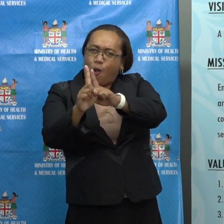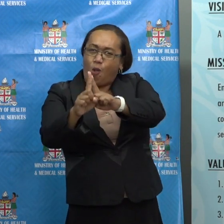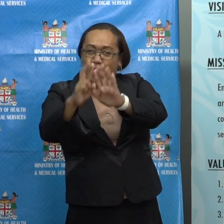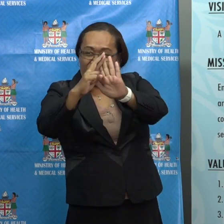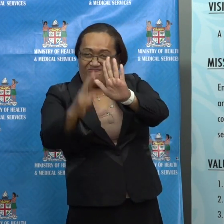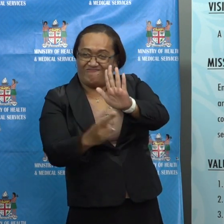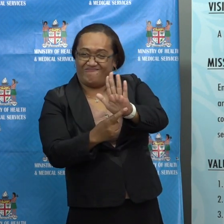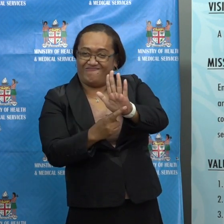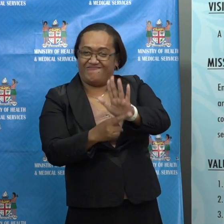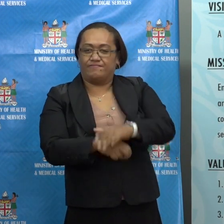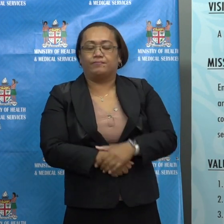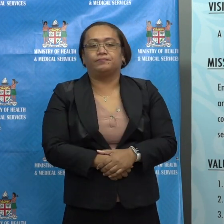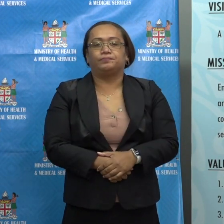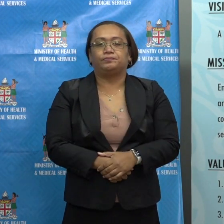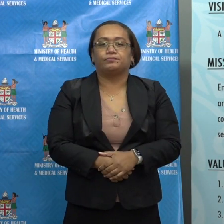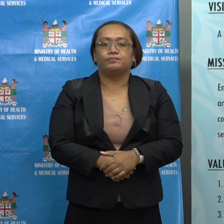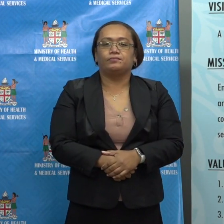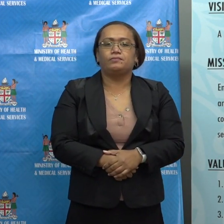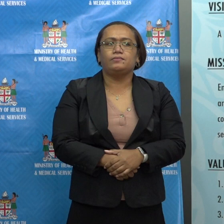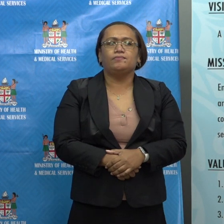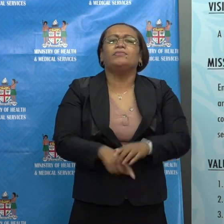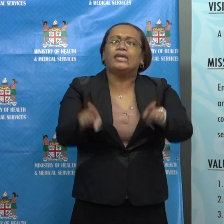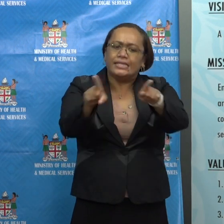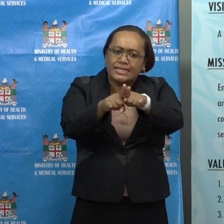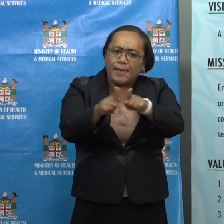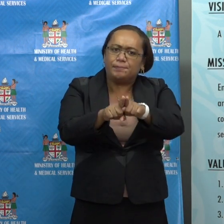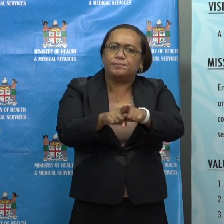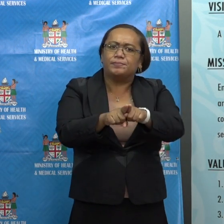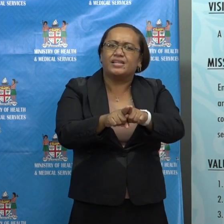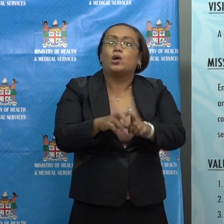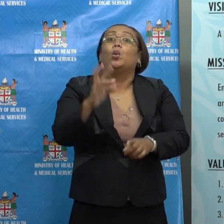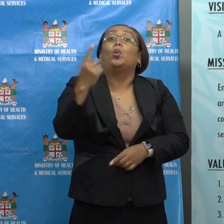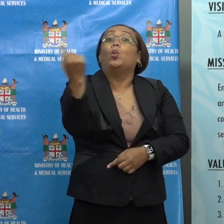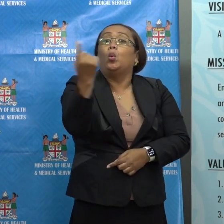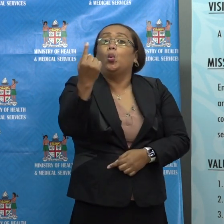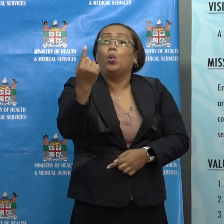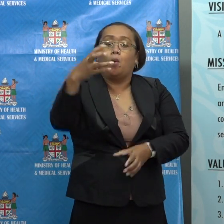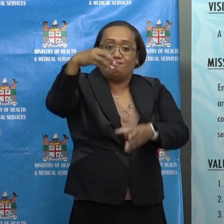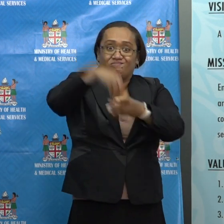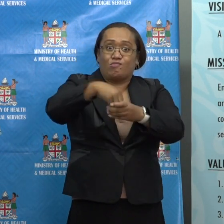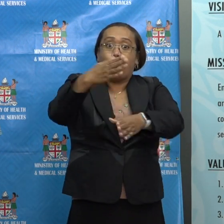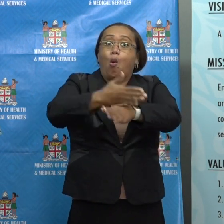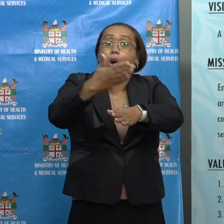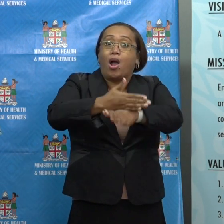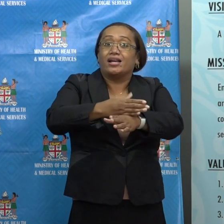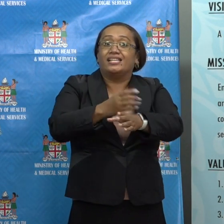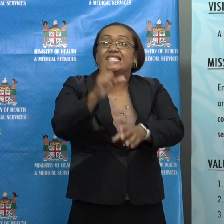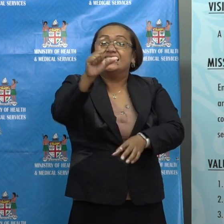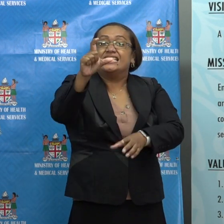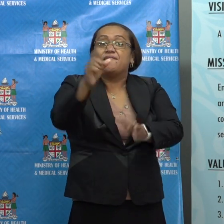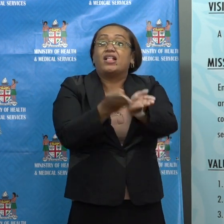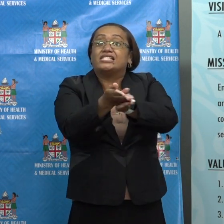Civil service employees will be authorized to work from home at the discretion of their respective permanent secretaries.